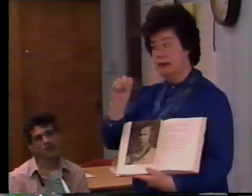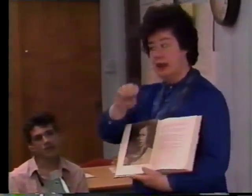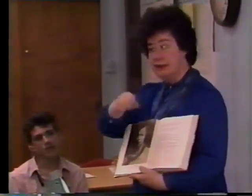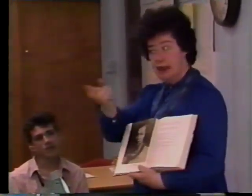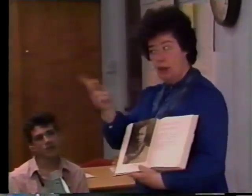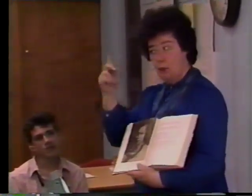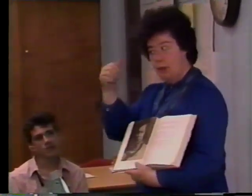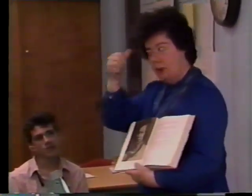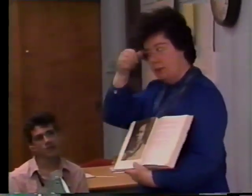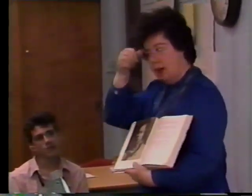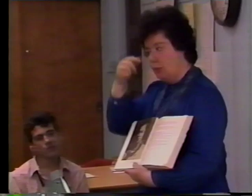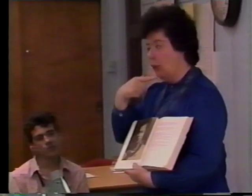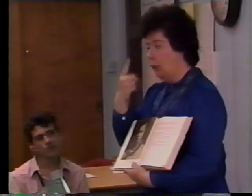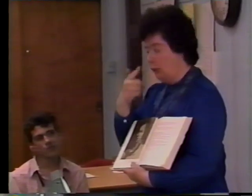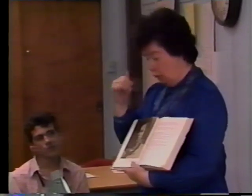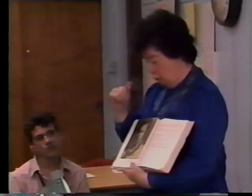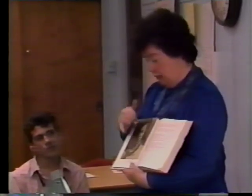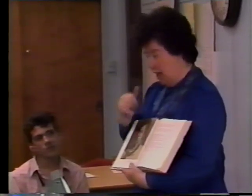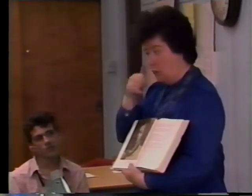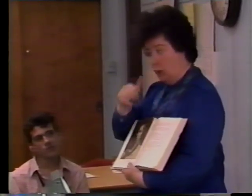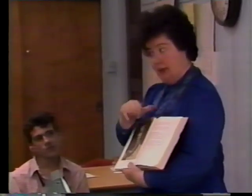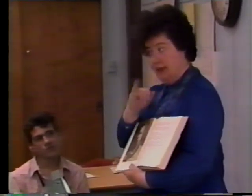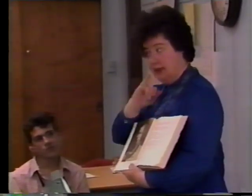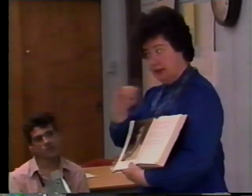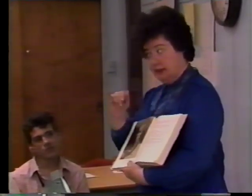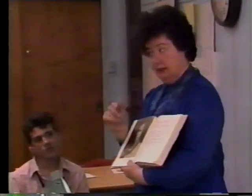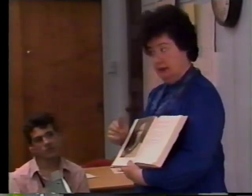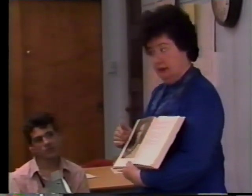Does anyone remember who that woman is?